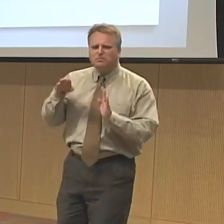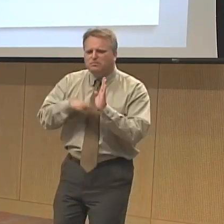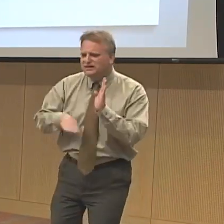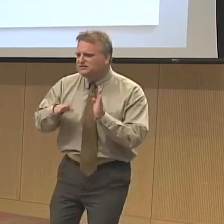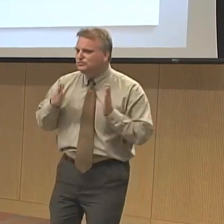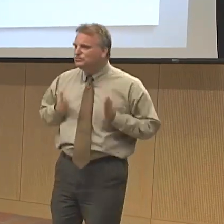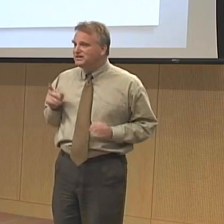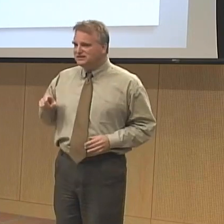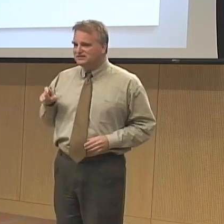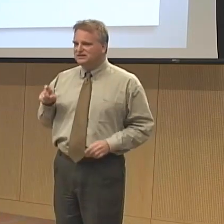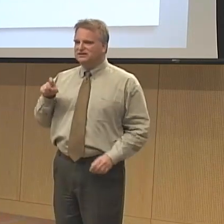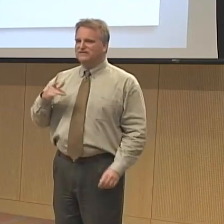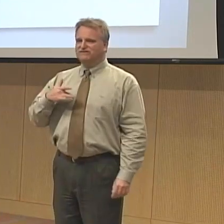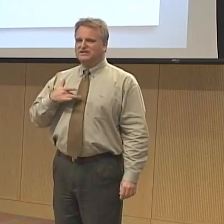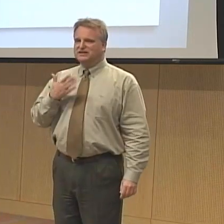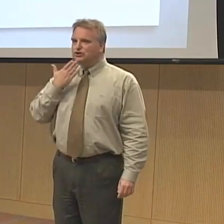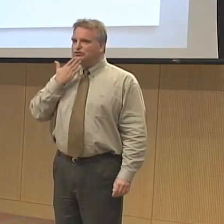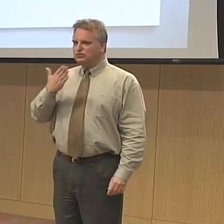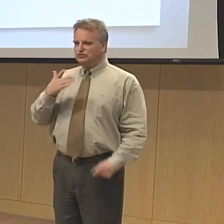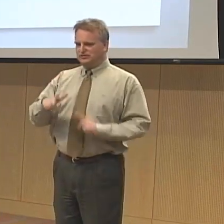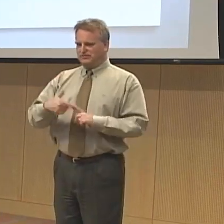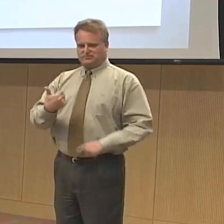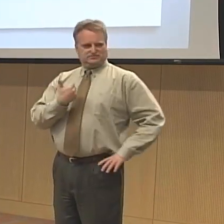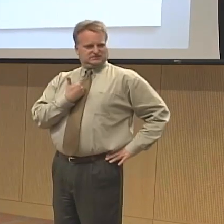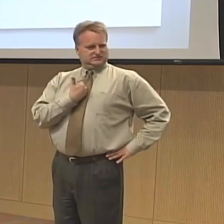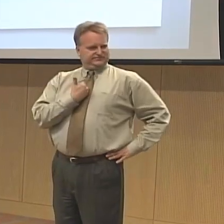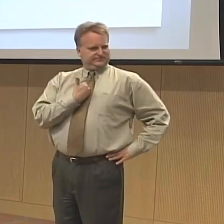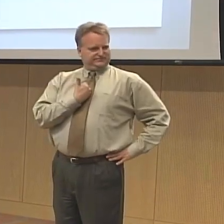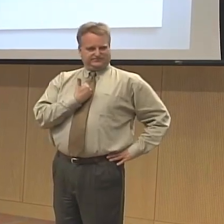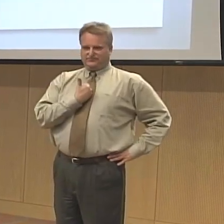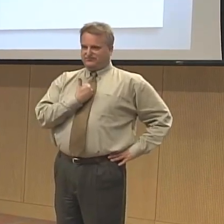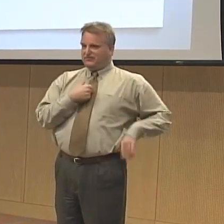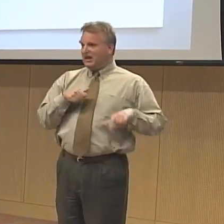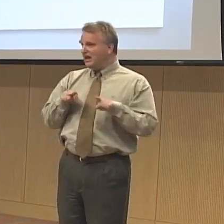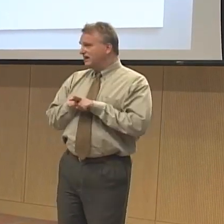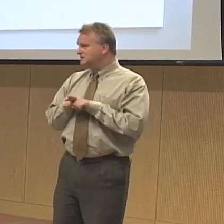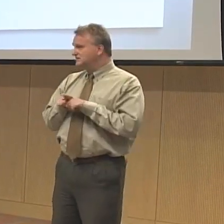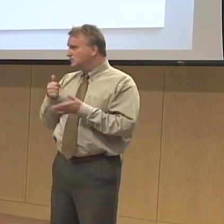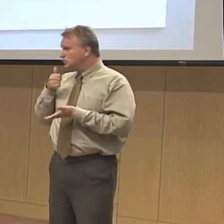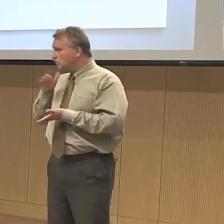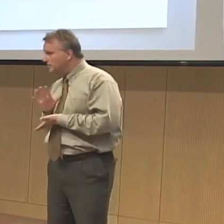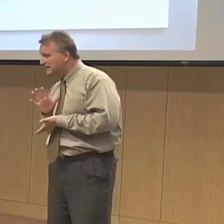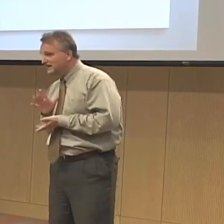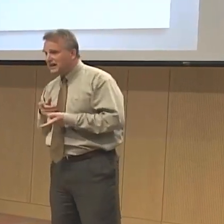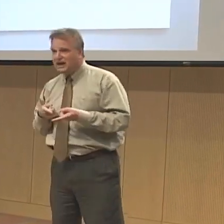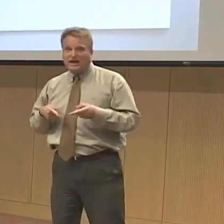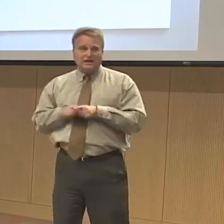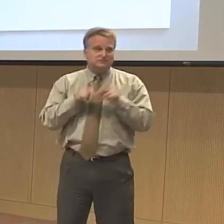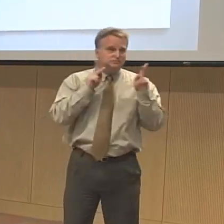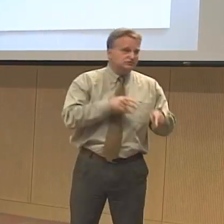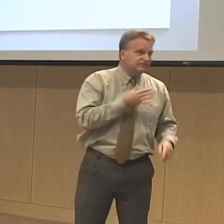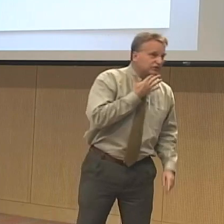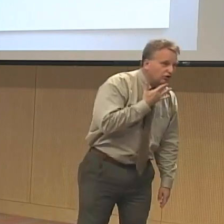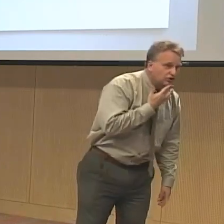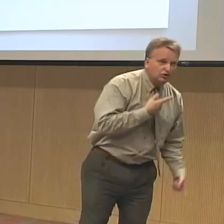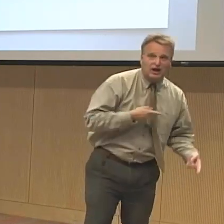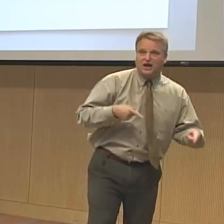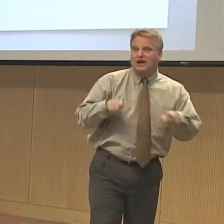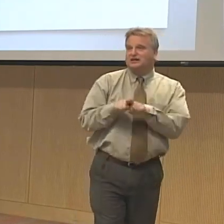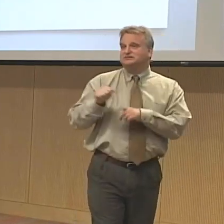everyone has a basic human need to feel good about themselves. Whether you're a woman, a person of color, a